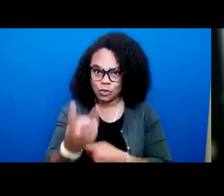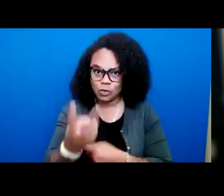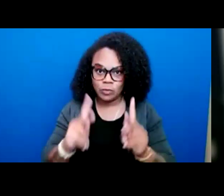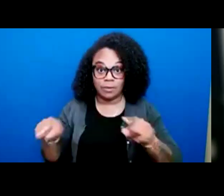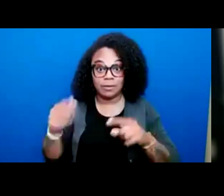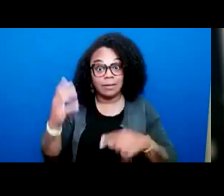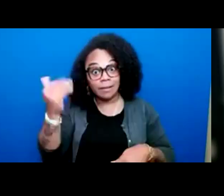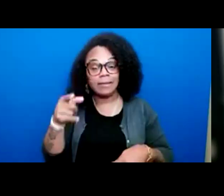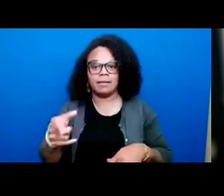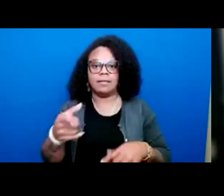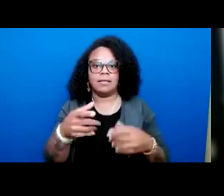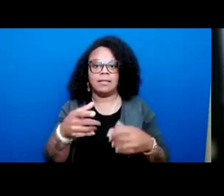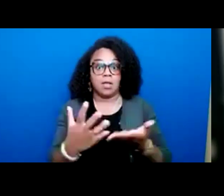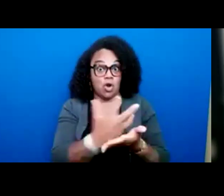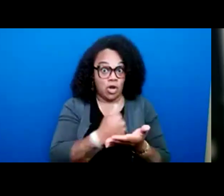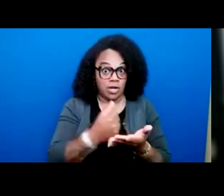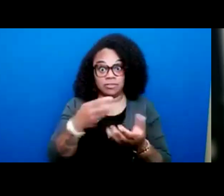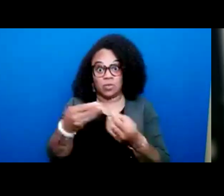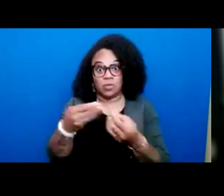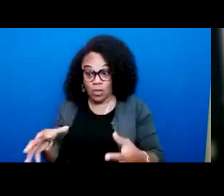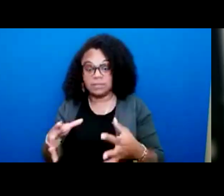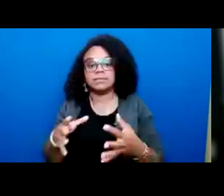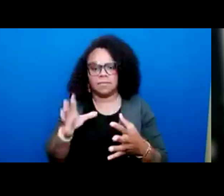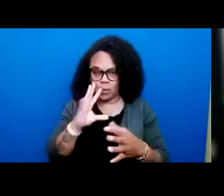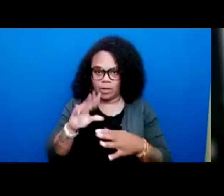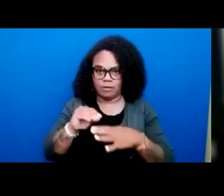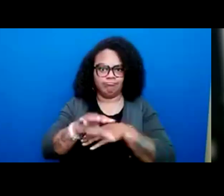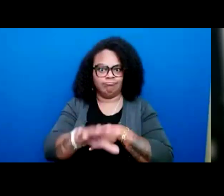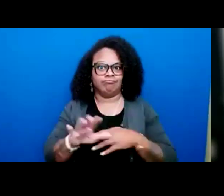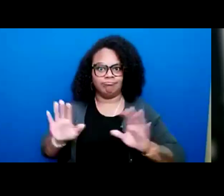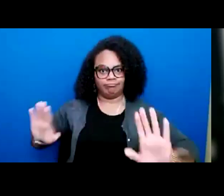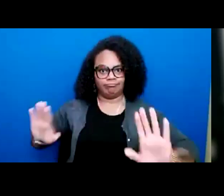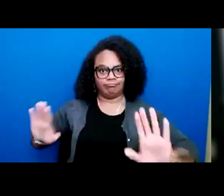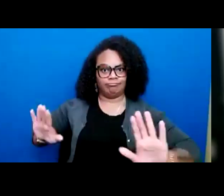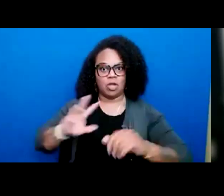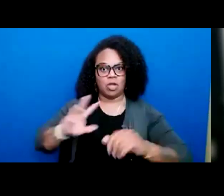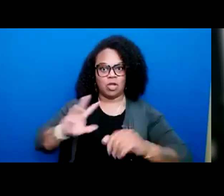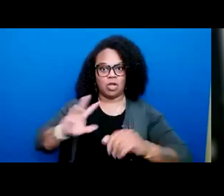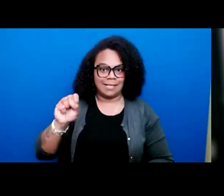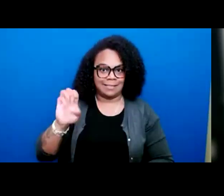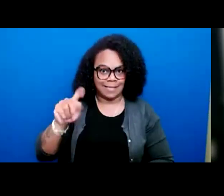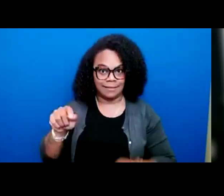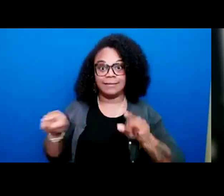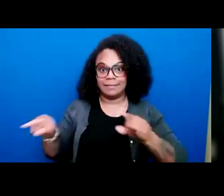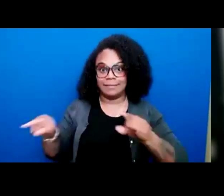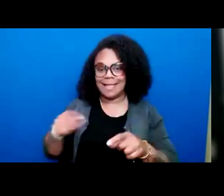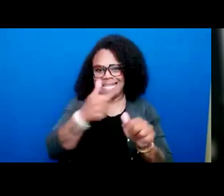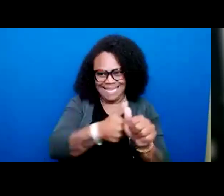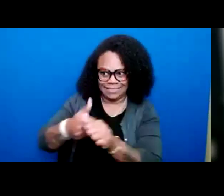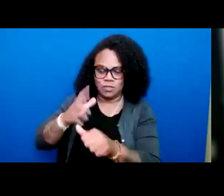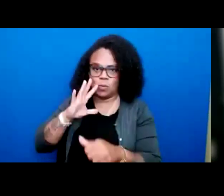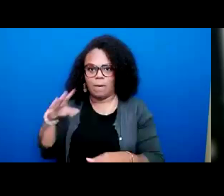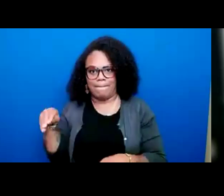the individual's personal assets. And then those partners pay taxes on their share on their